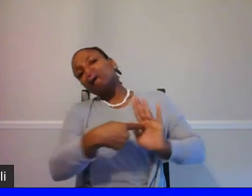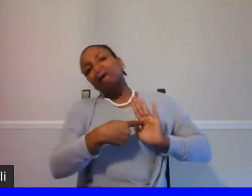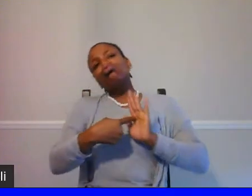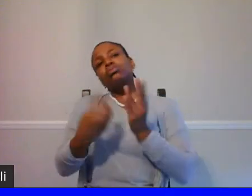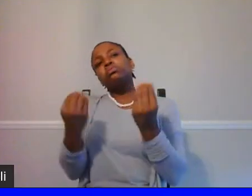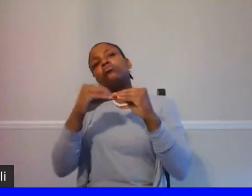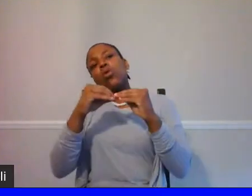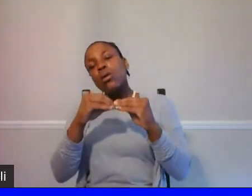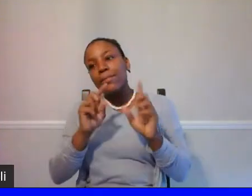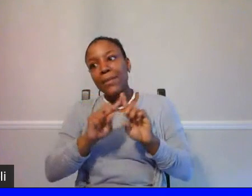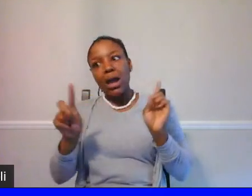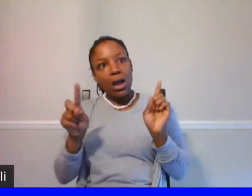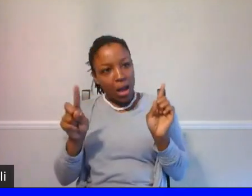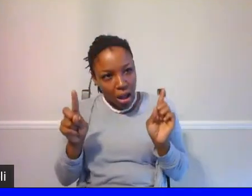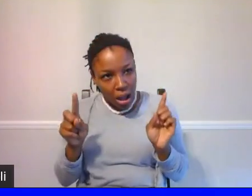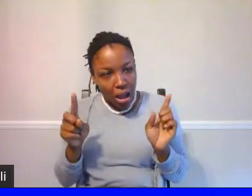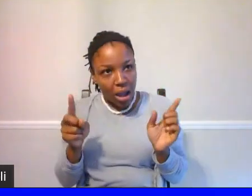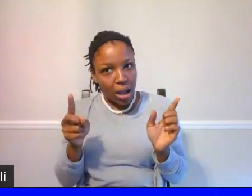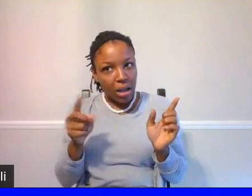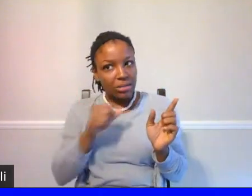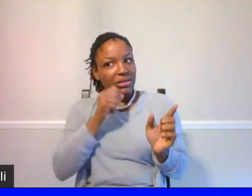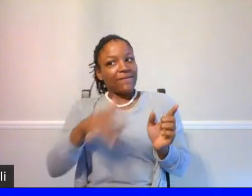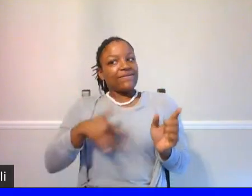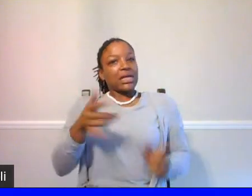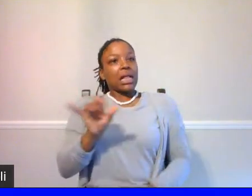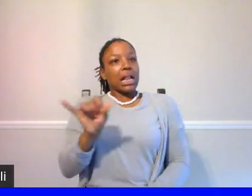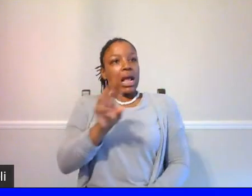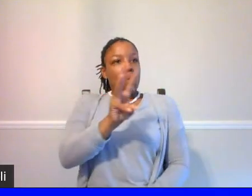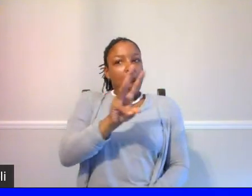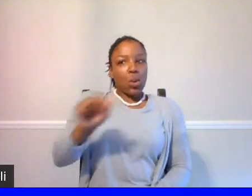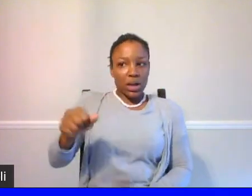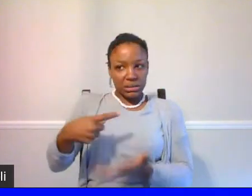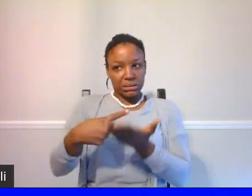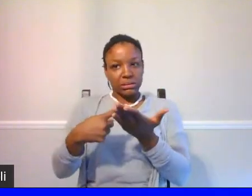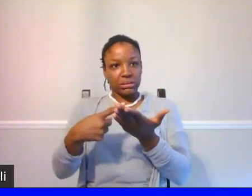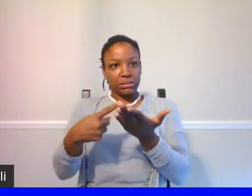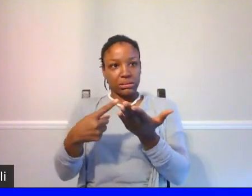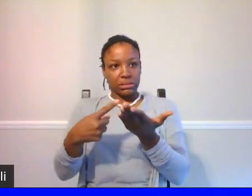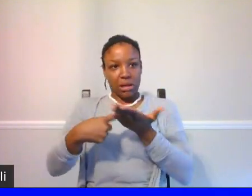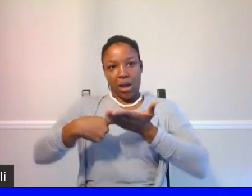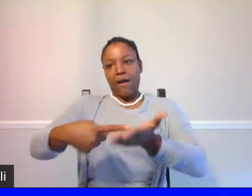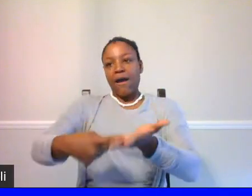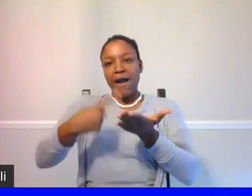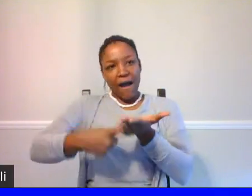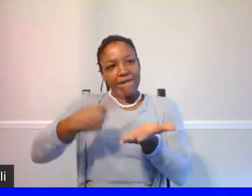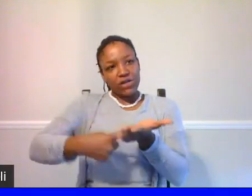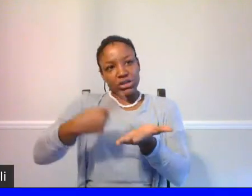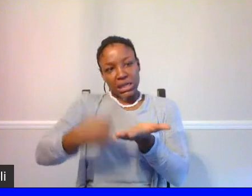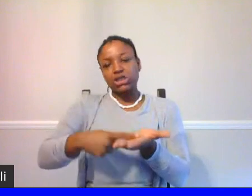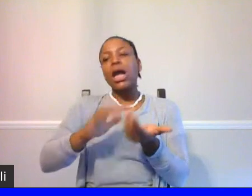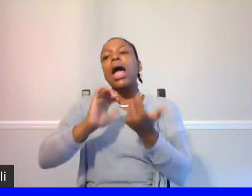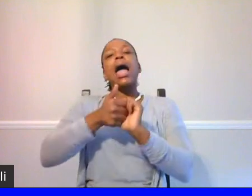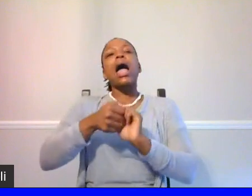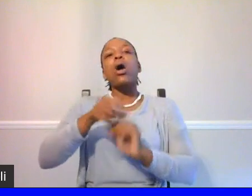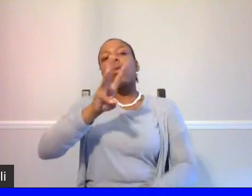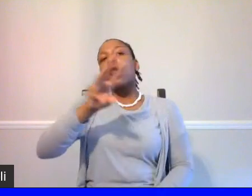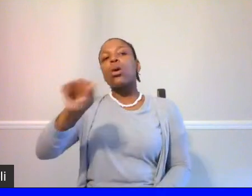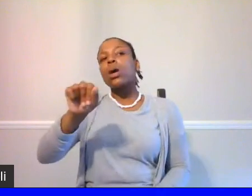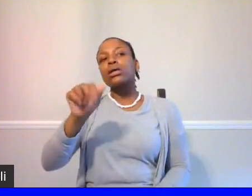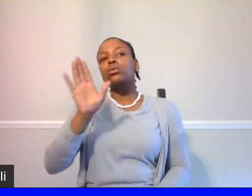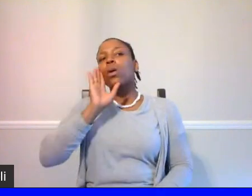Park, but it doesn't feel like a Wide Awakes conversation. How would the Wide Awakes approach this?